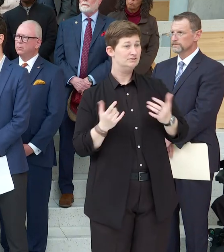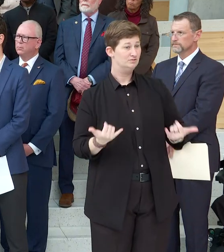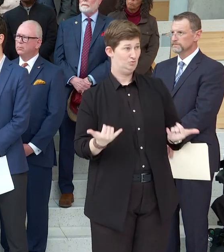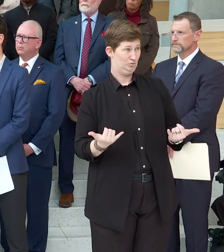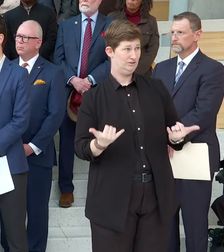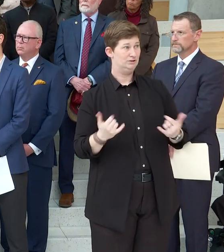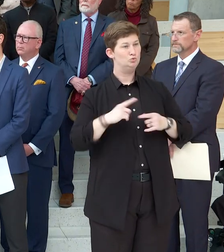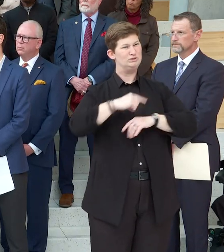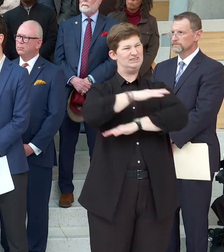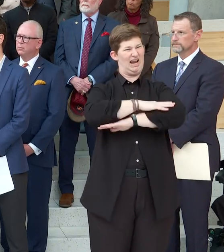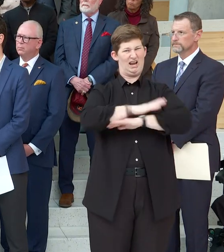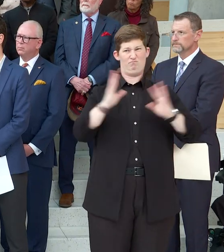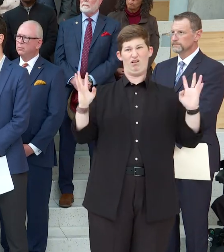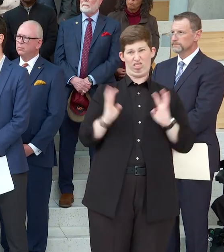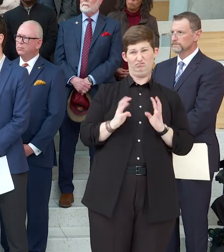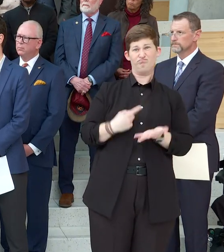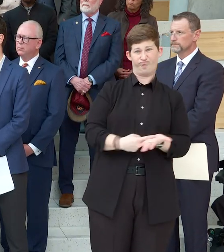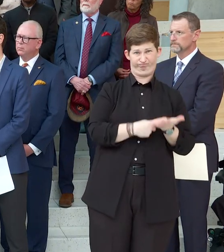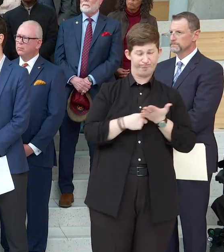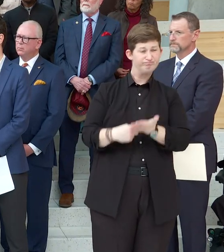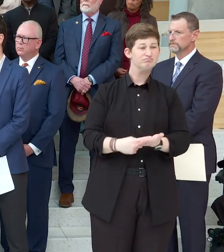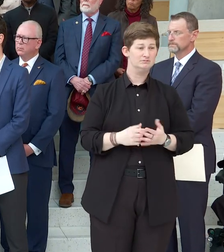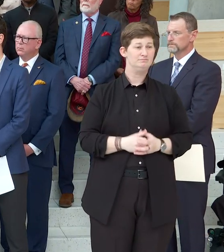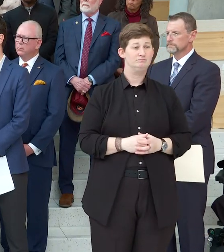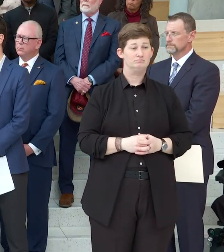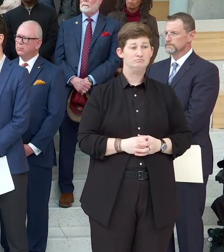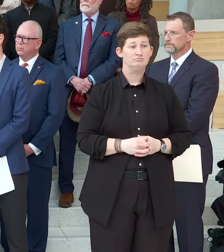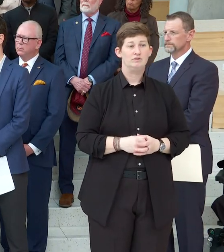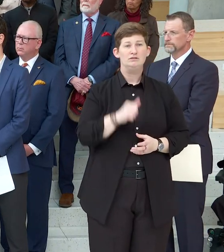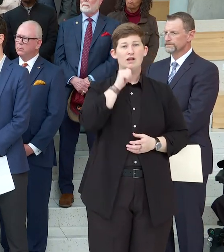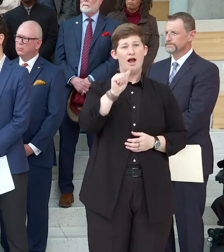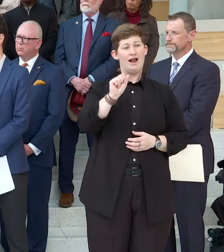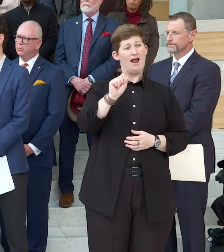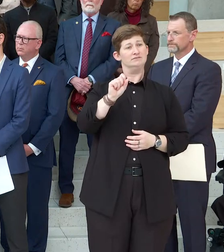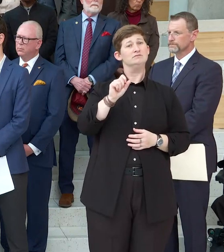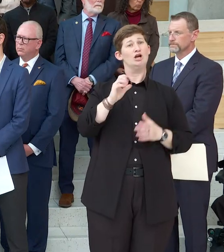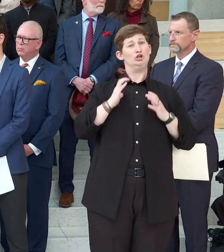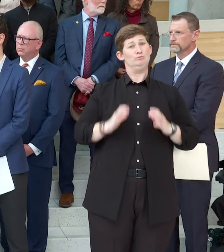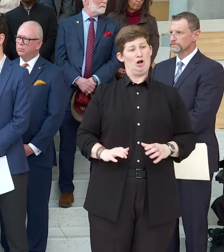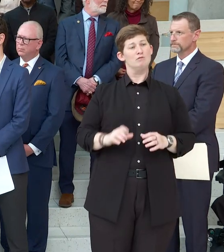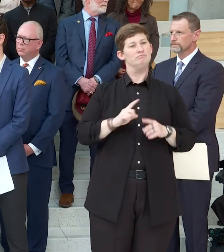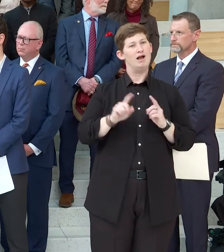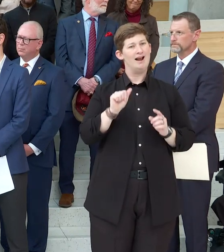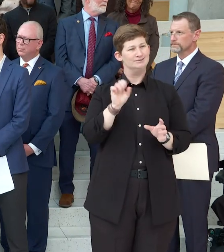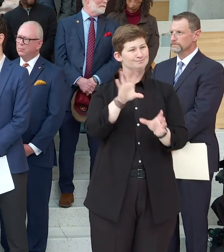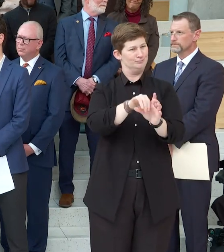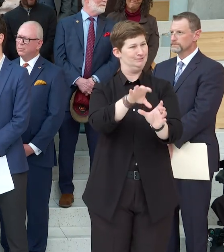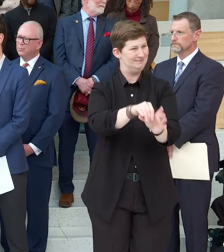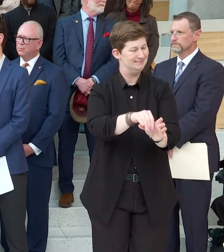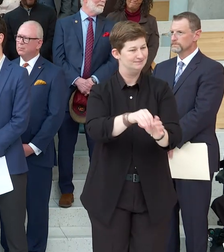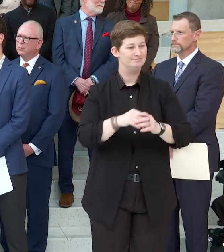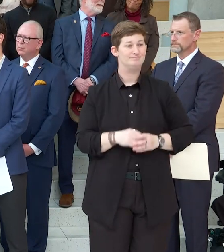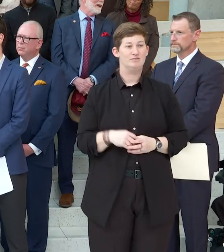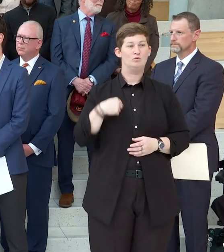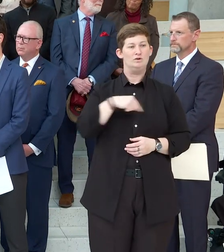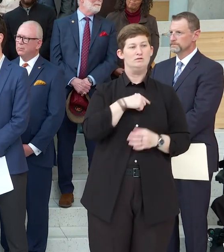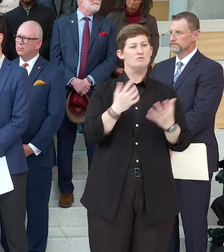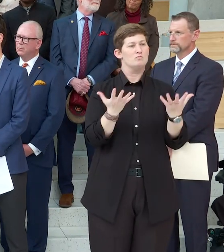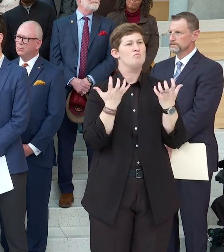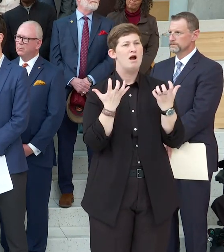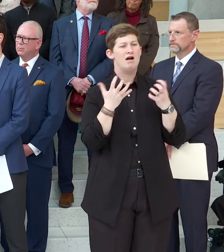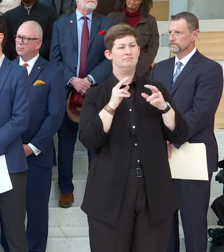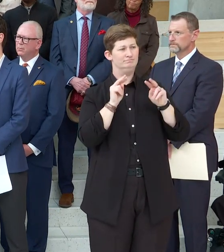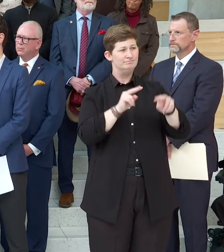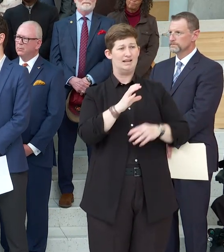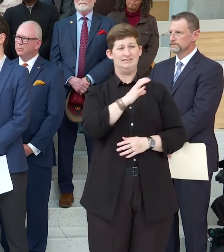as participants in the future of transportation in our city. We are looking for the council to reconsider its